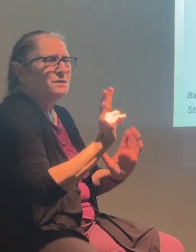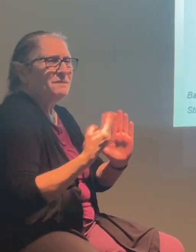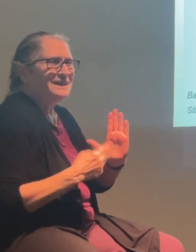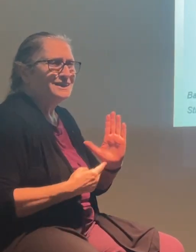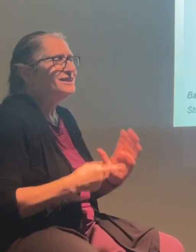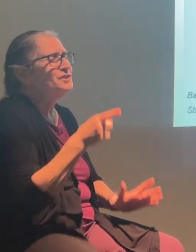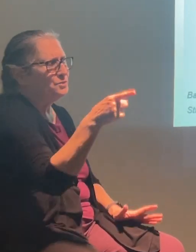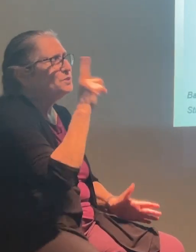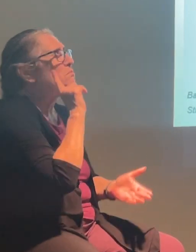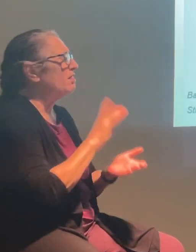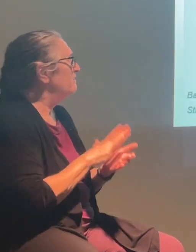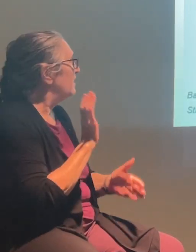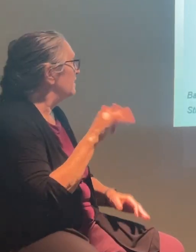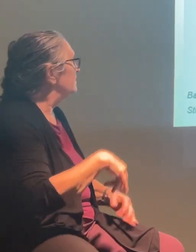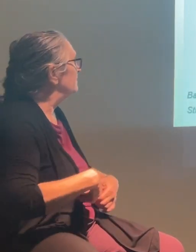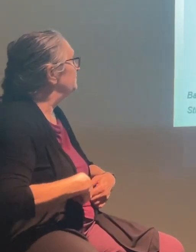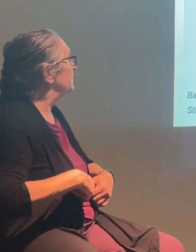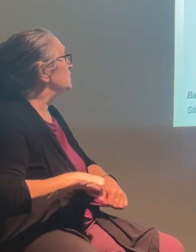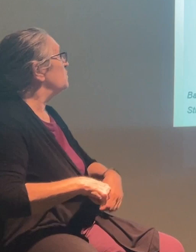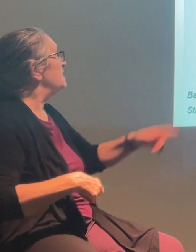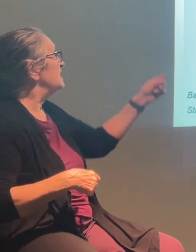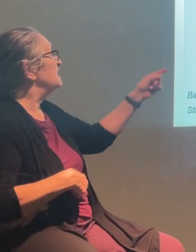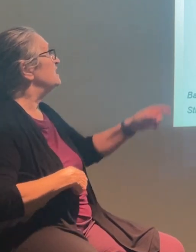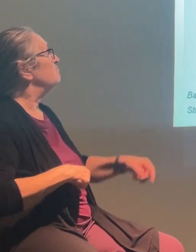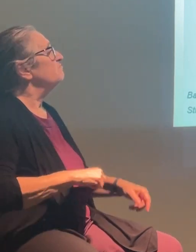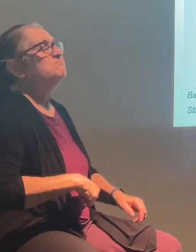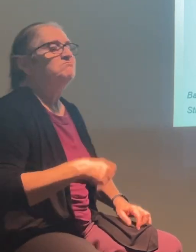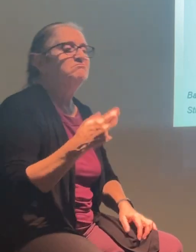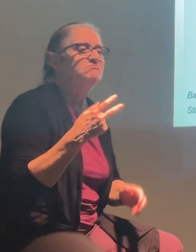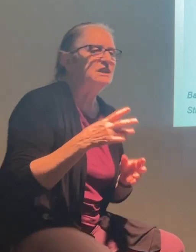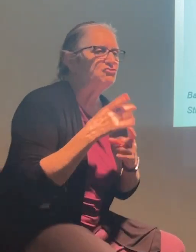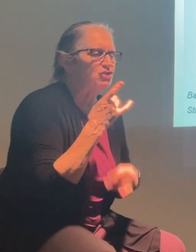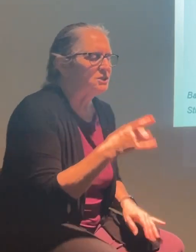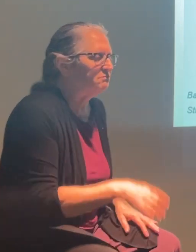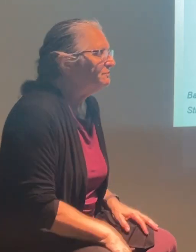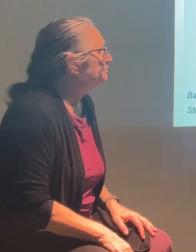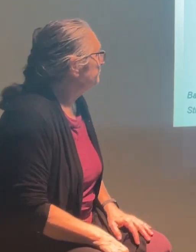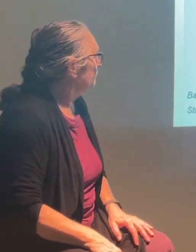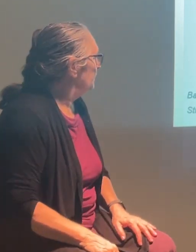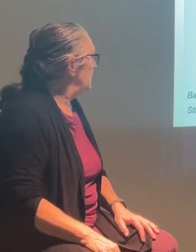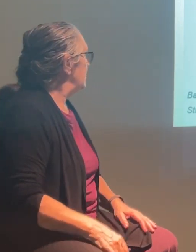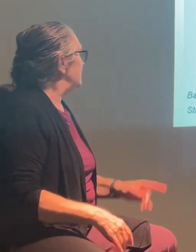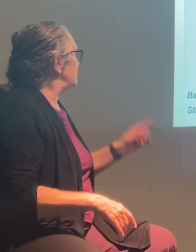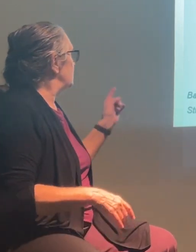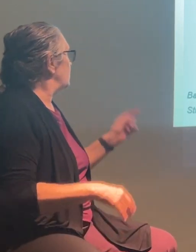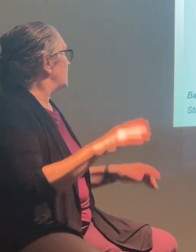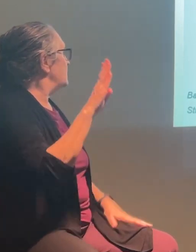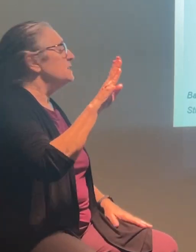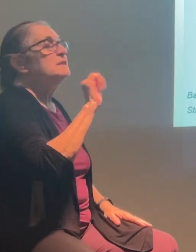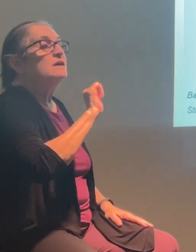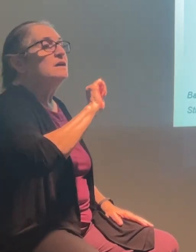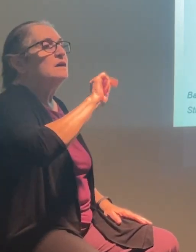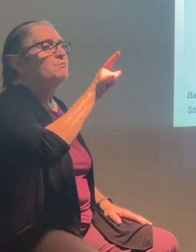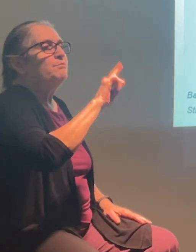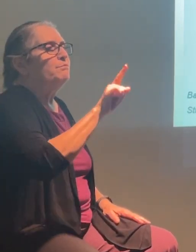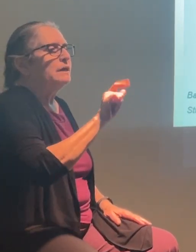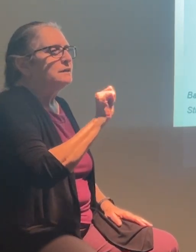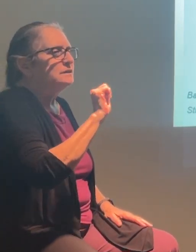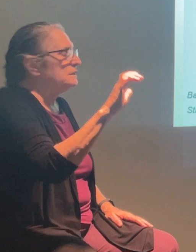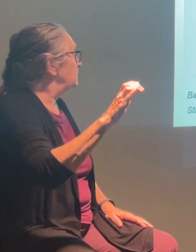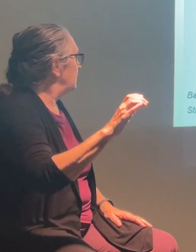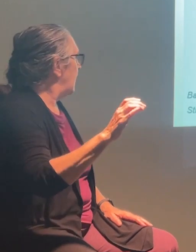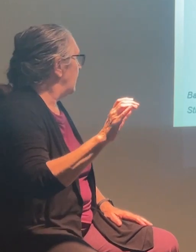So this is where something interesting comes in. So this is the monument of Honoré de Balzac that caused